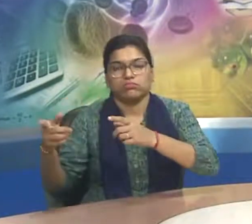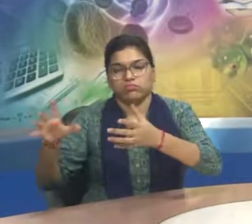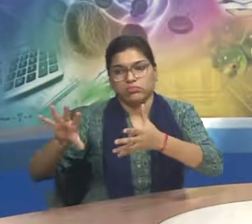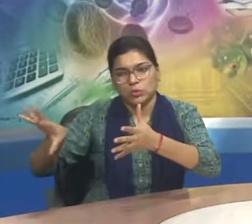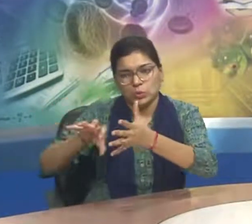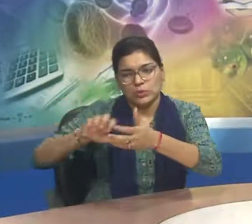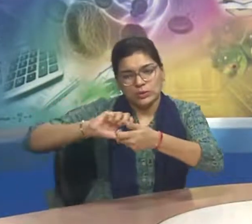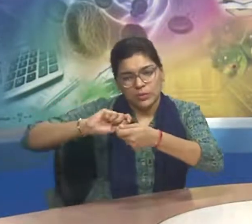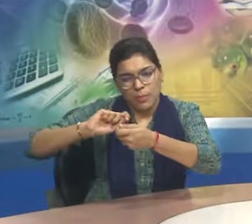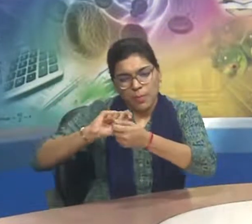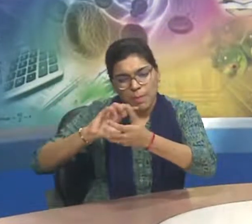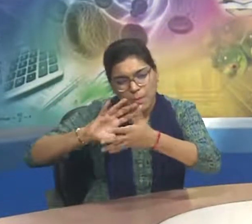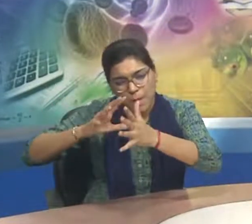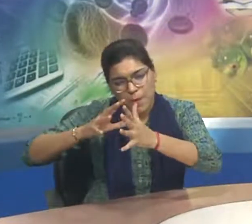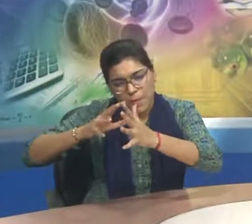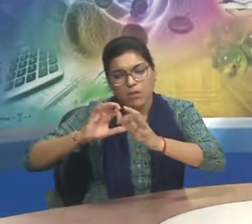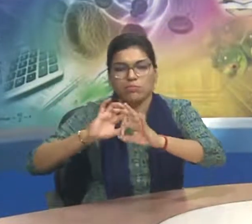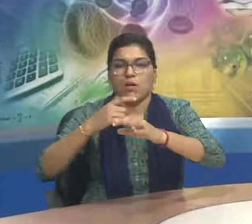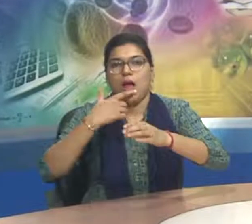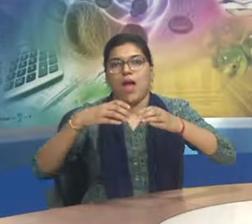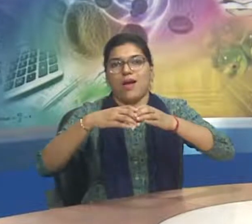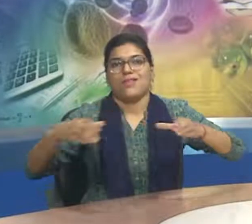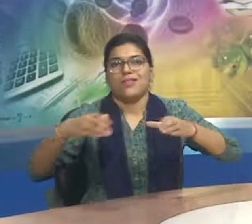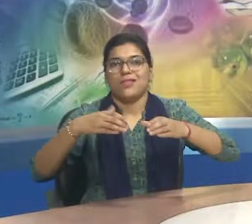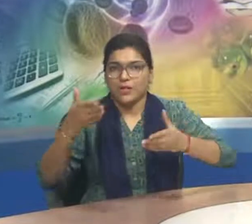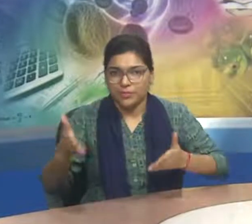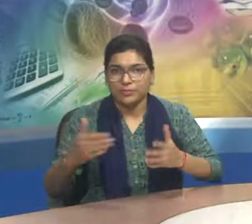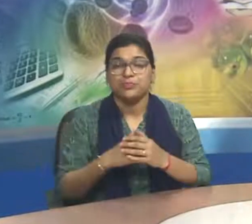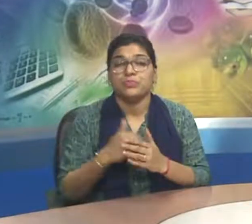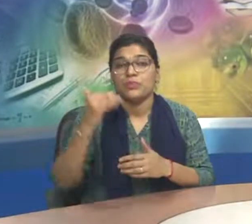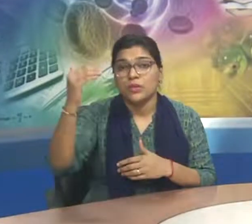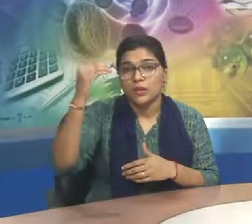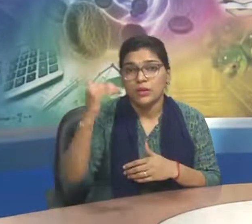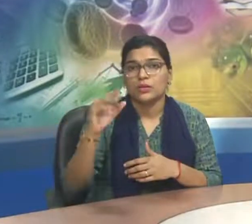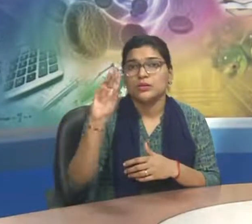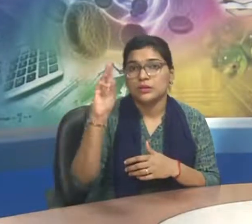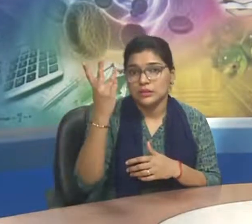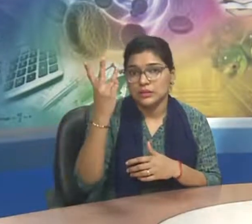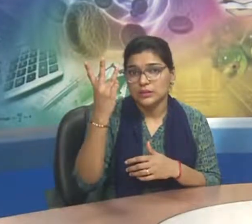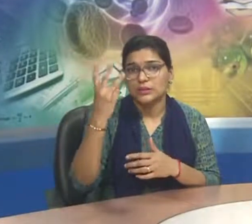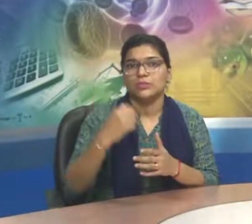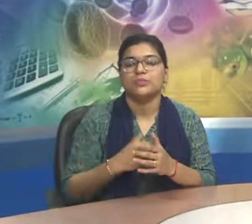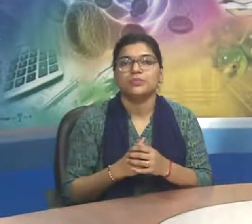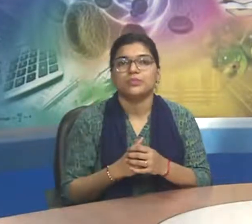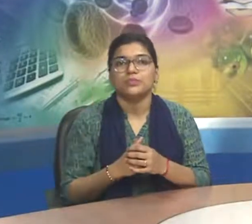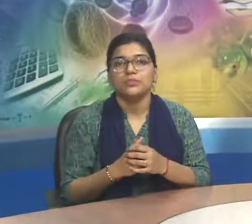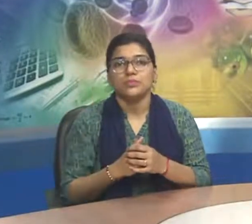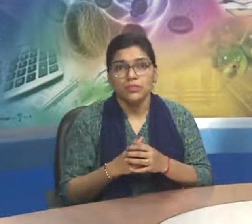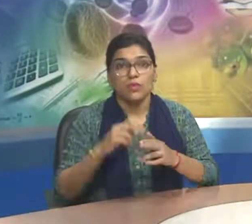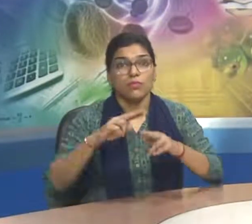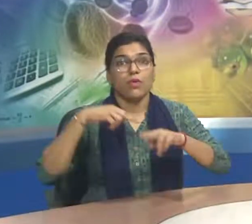There are different factories which make bricks, and those factories have furnaces.